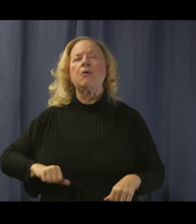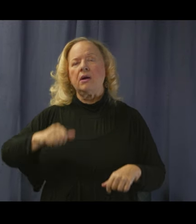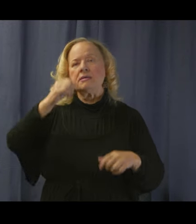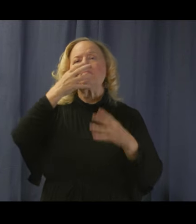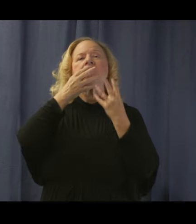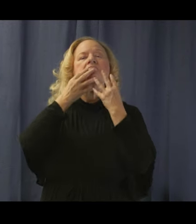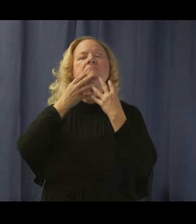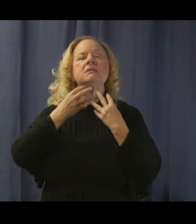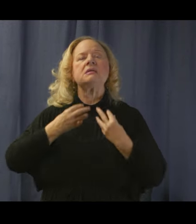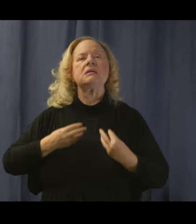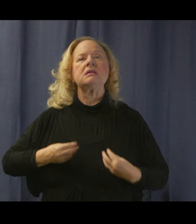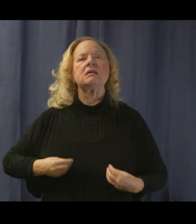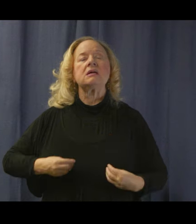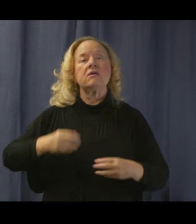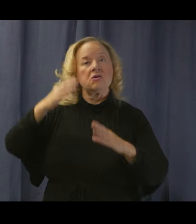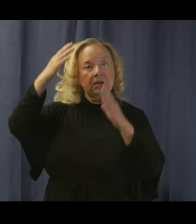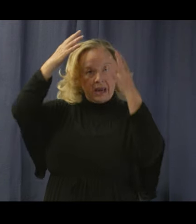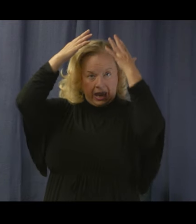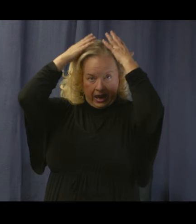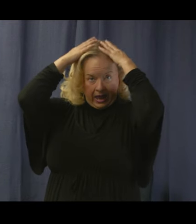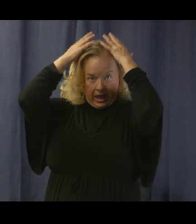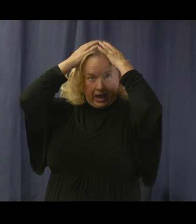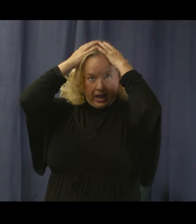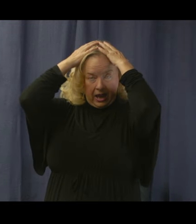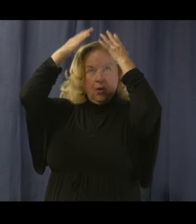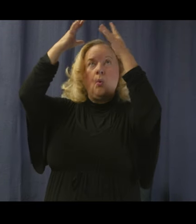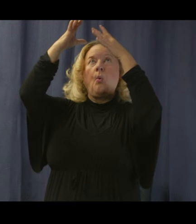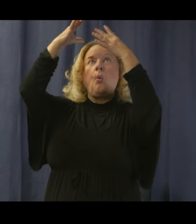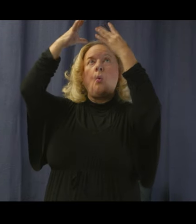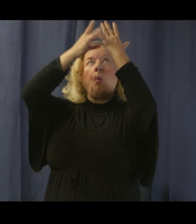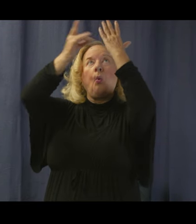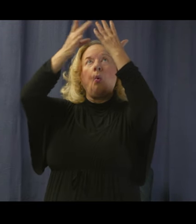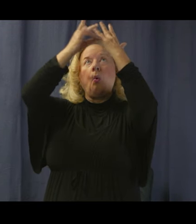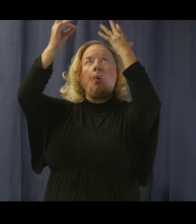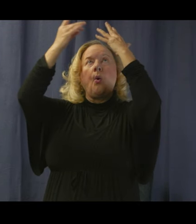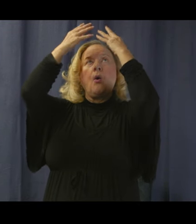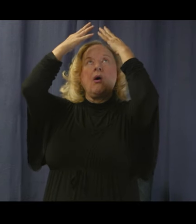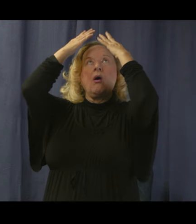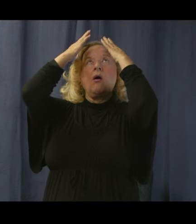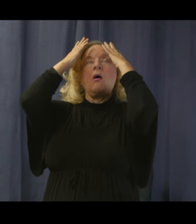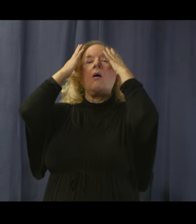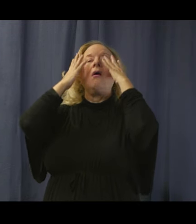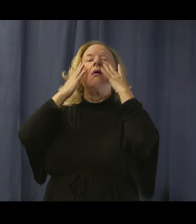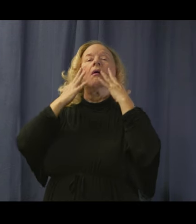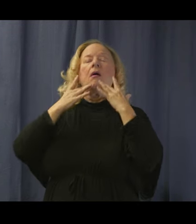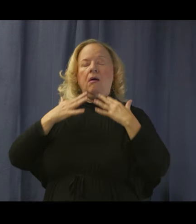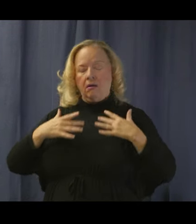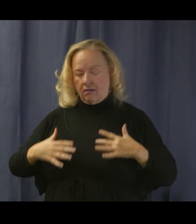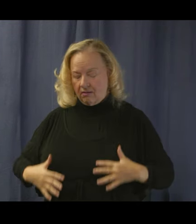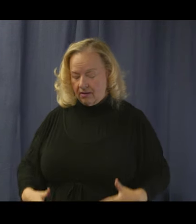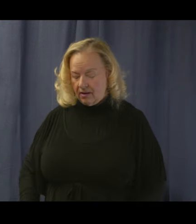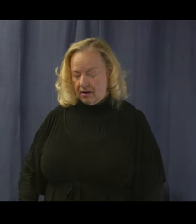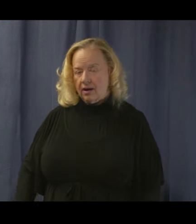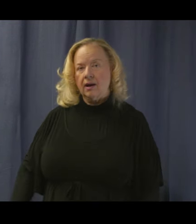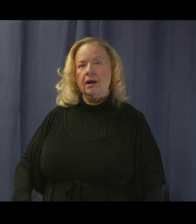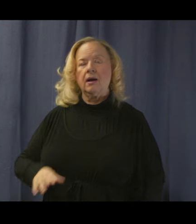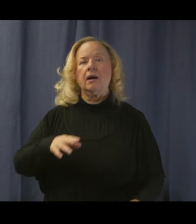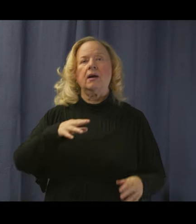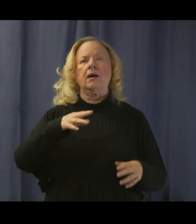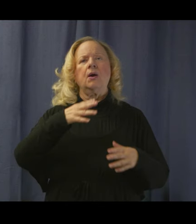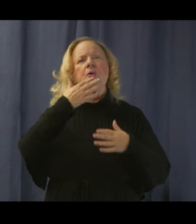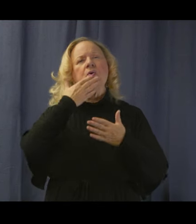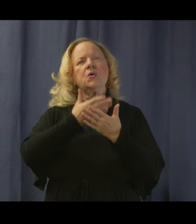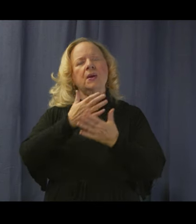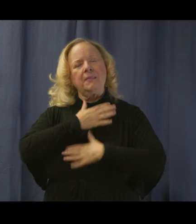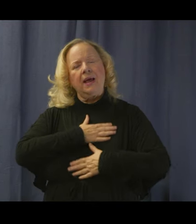Aaron from the top of his head to the edge of his robe. Hine,